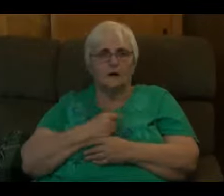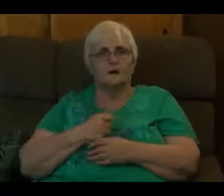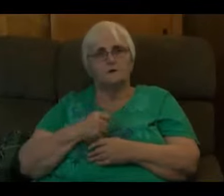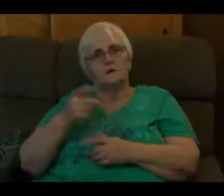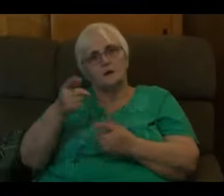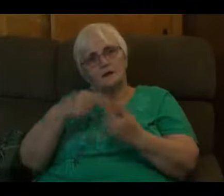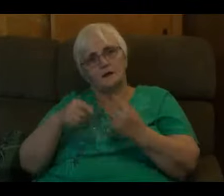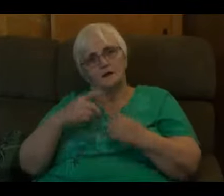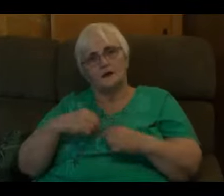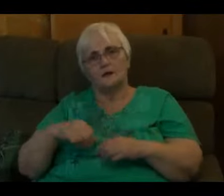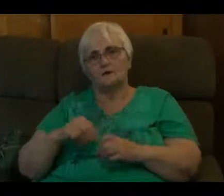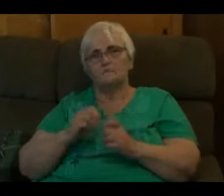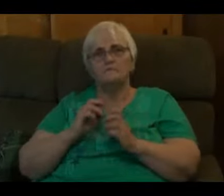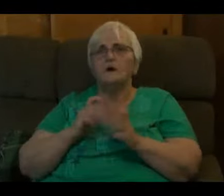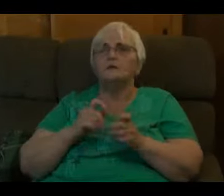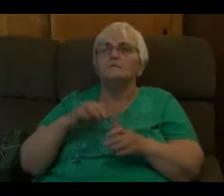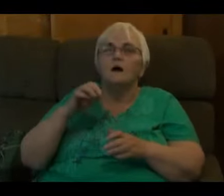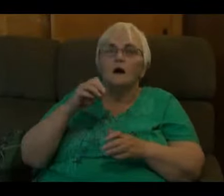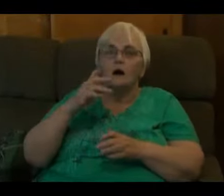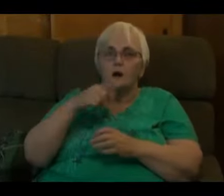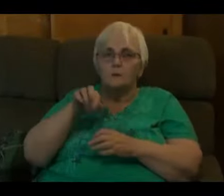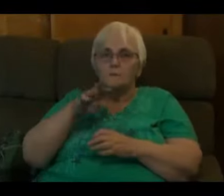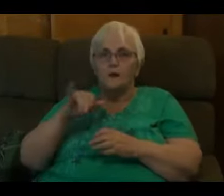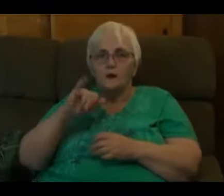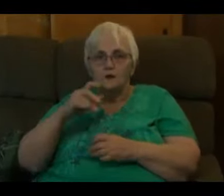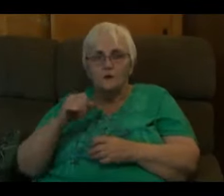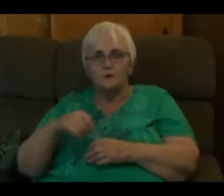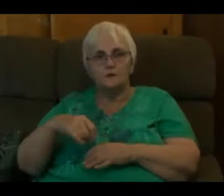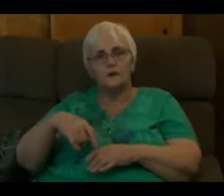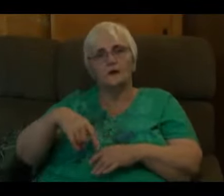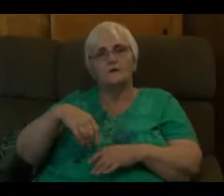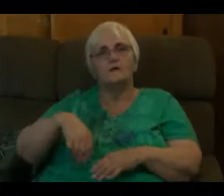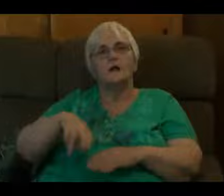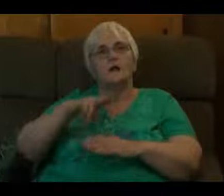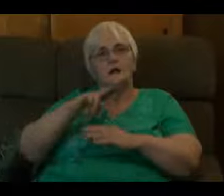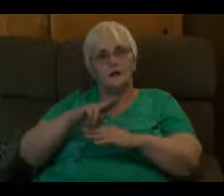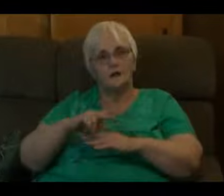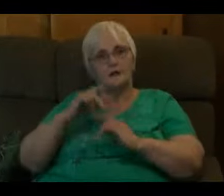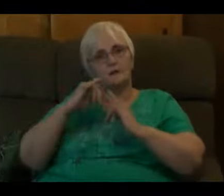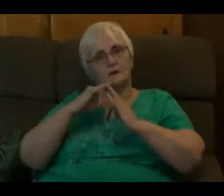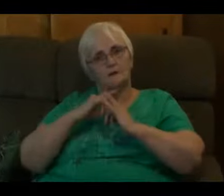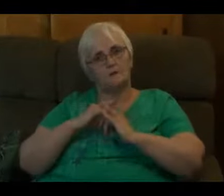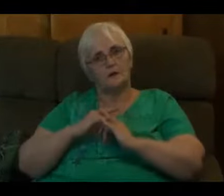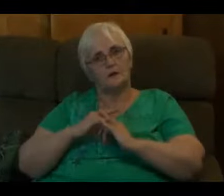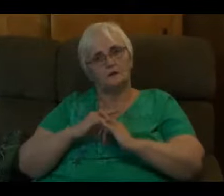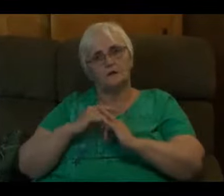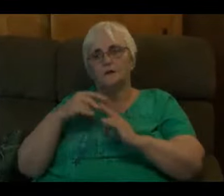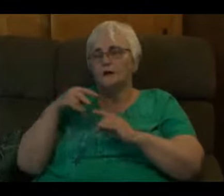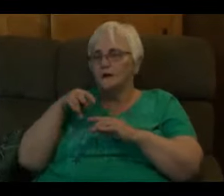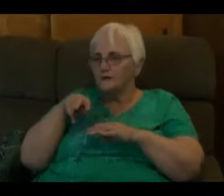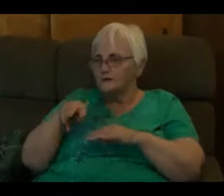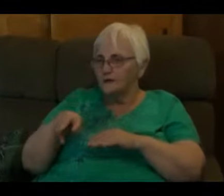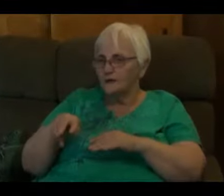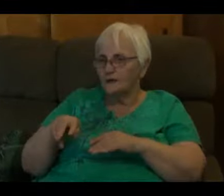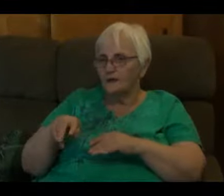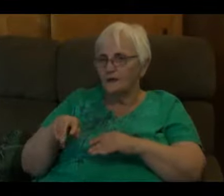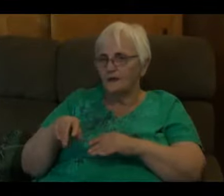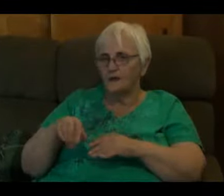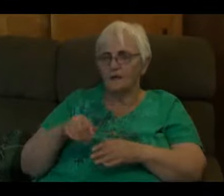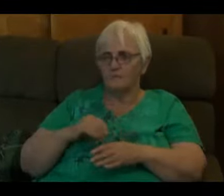with haste and found Mary and Joseph and the babe lying in the manger. And when they had seen him, they made widely known the saying which was